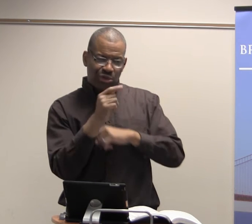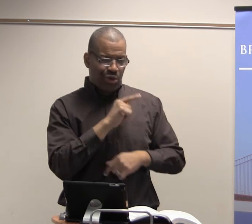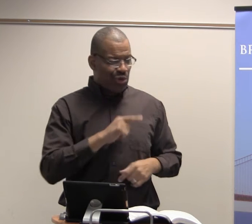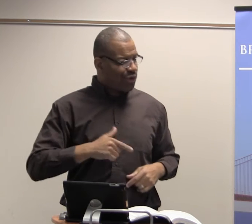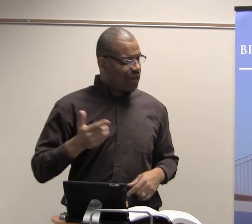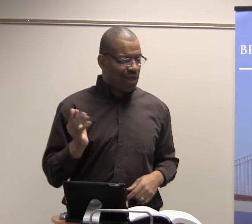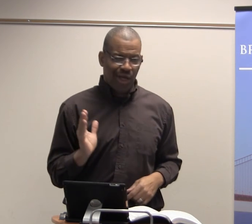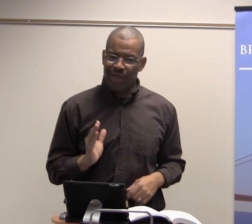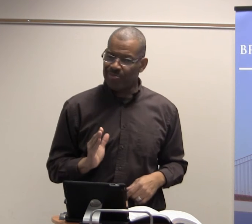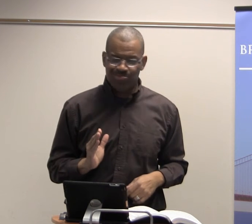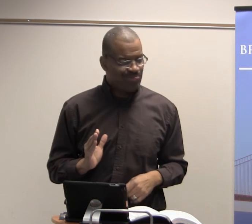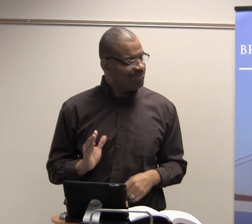the Lord God.